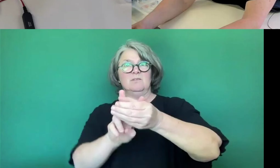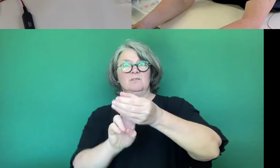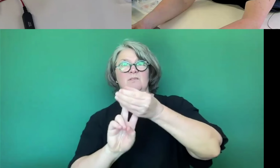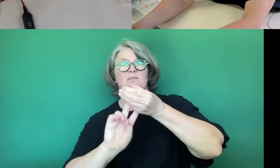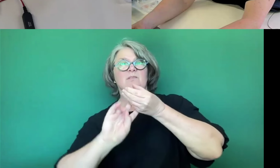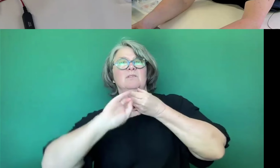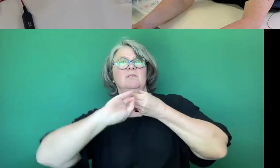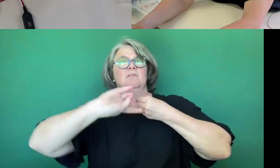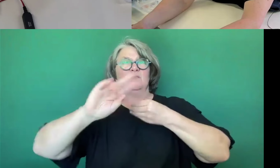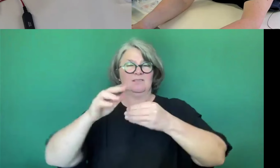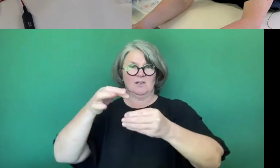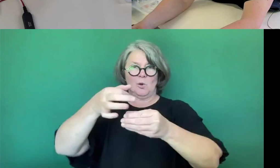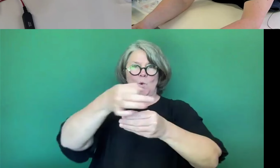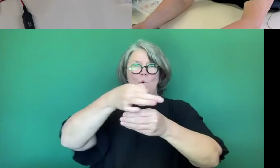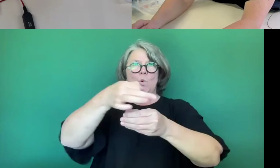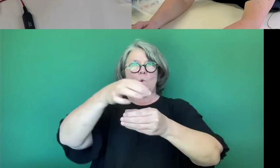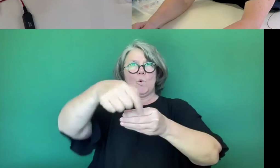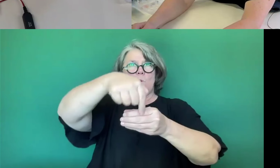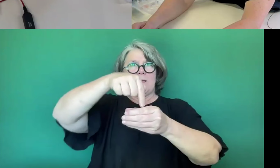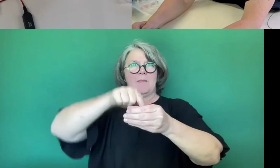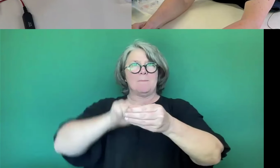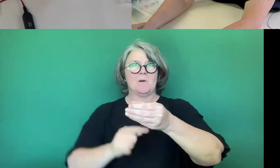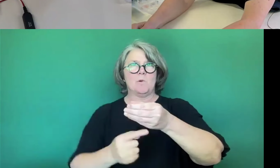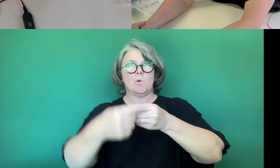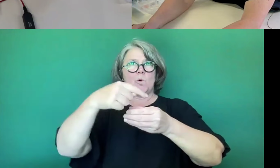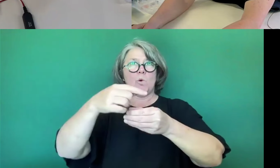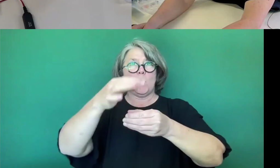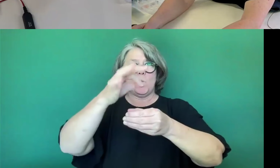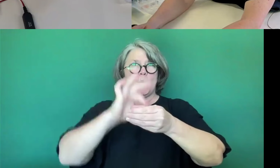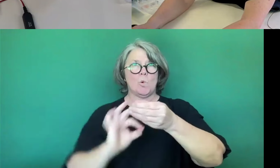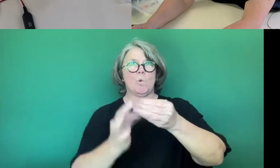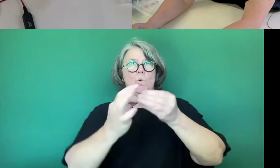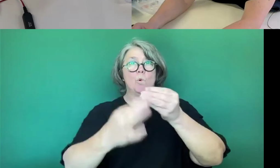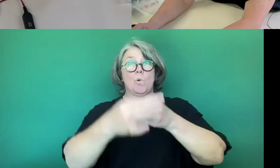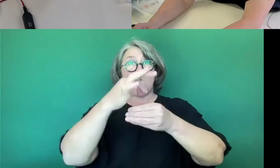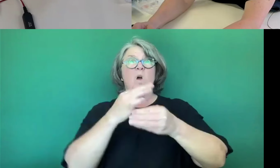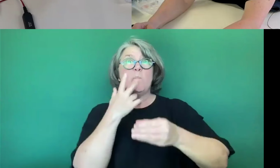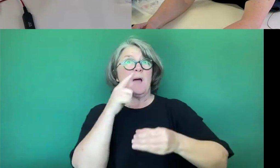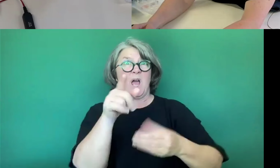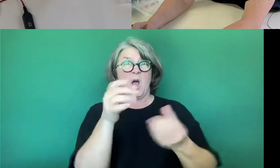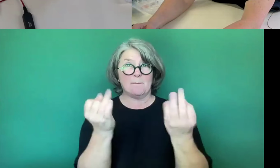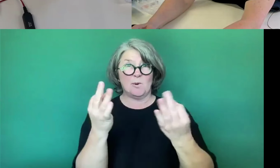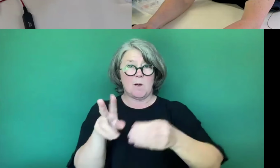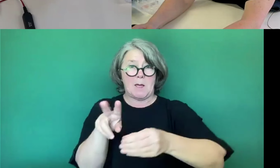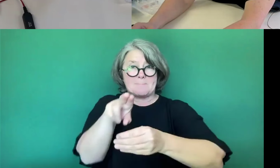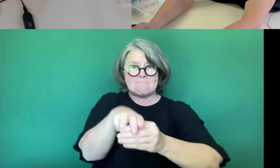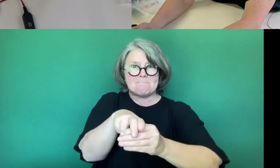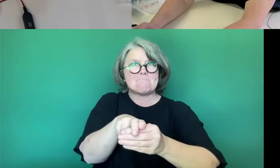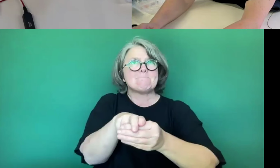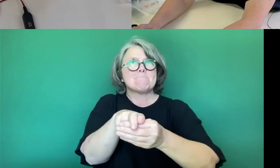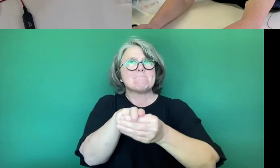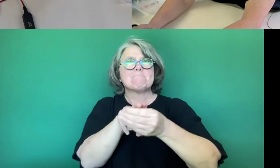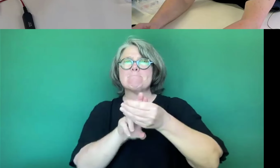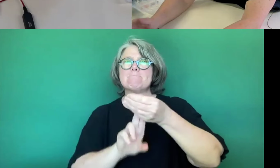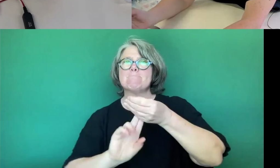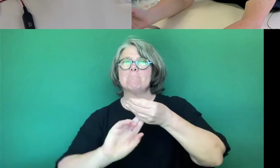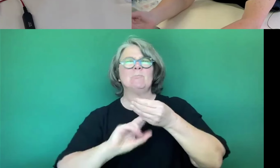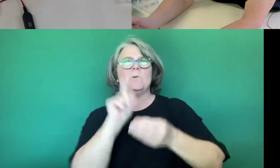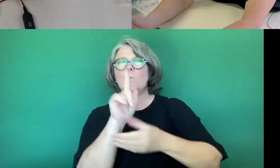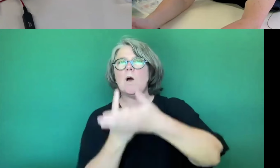gap between the two pieces of tape. If you don't have a gap, what you'll find is